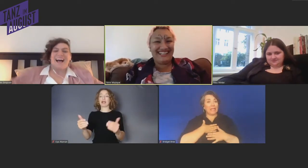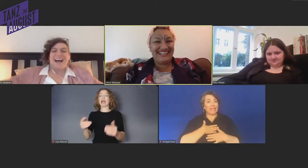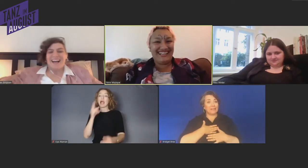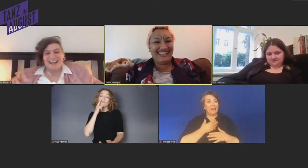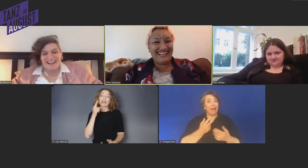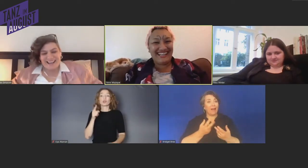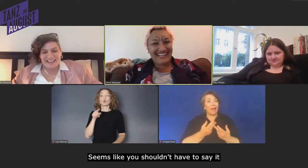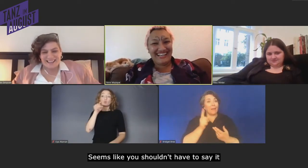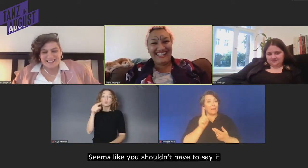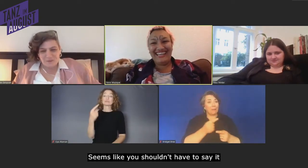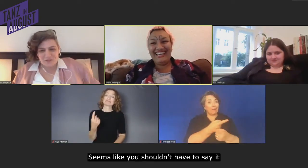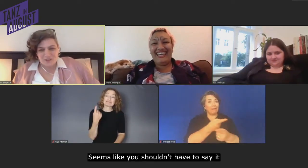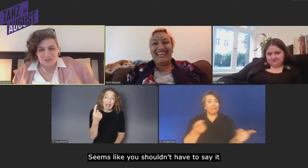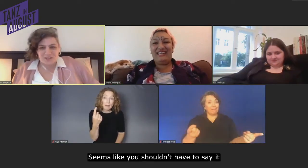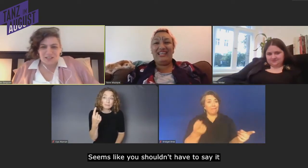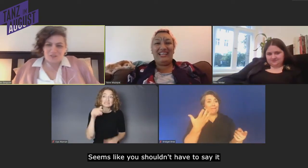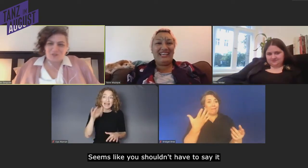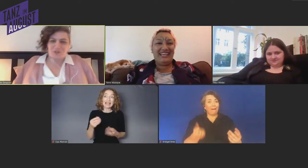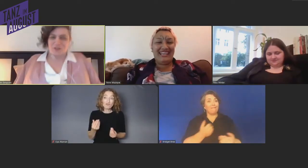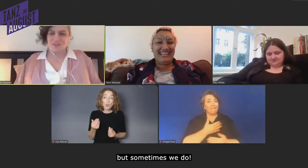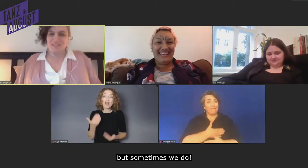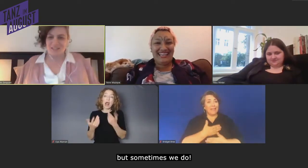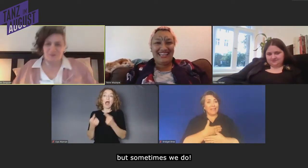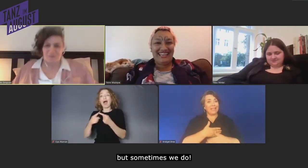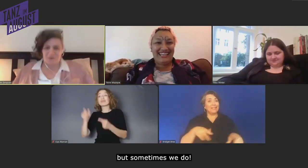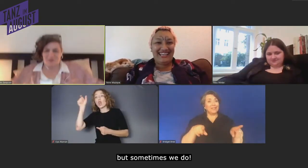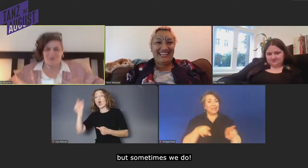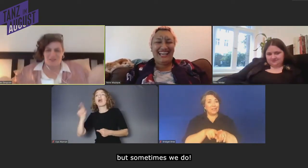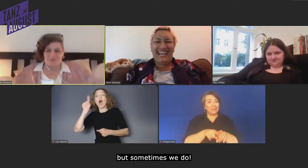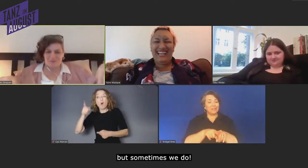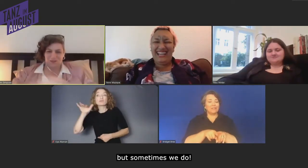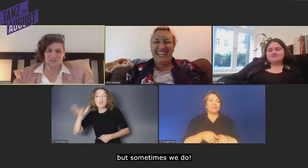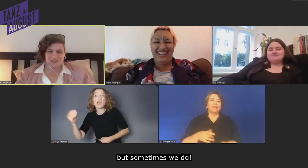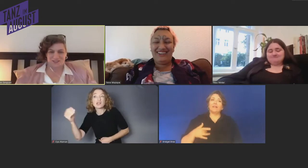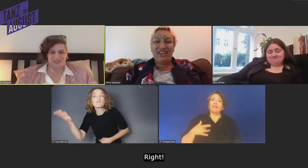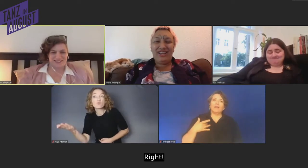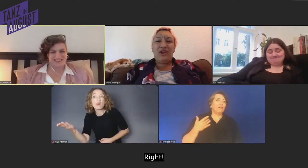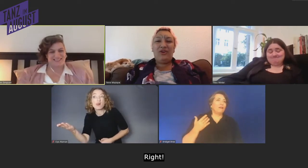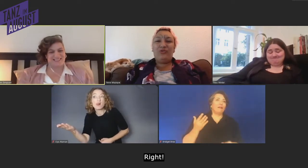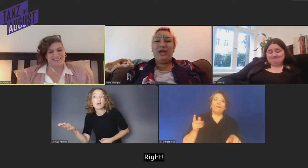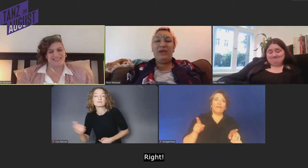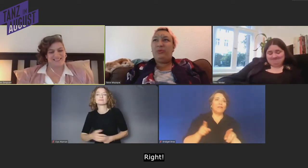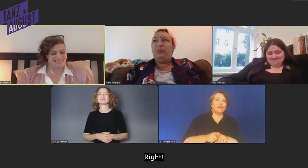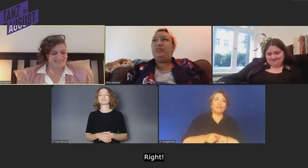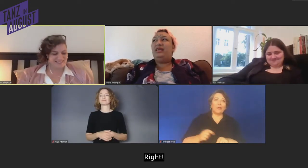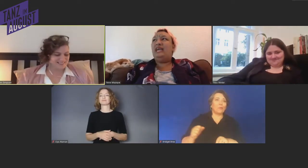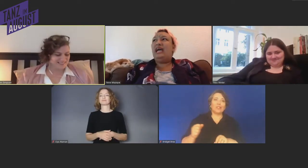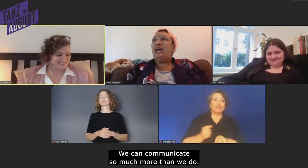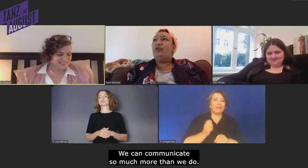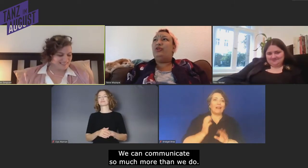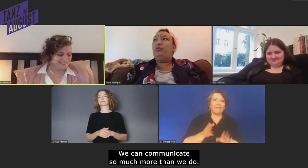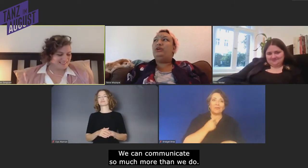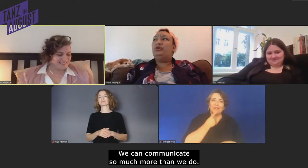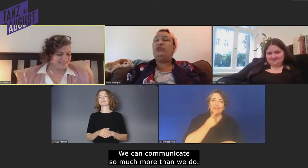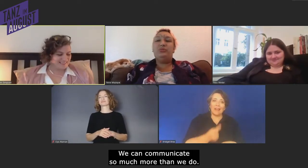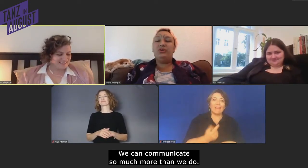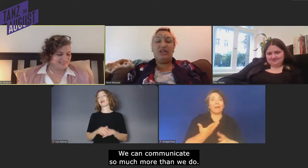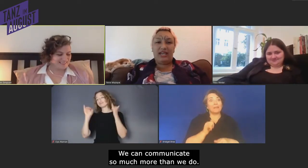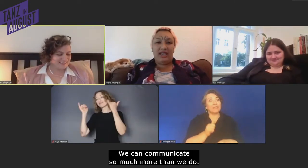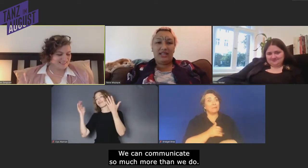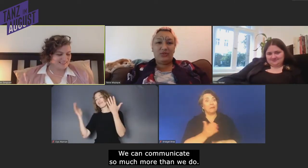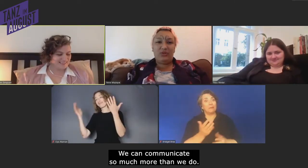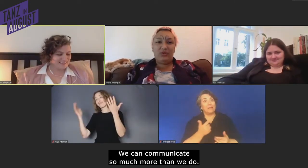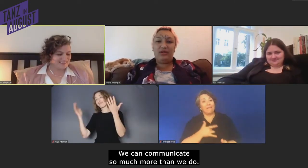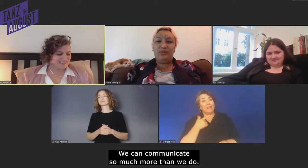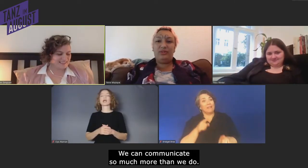Well, it seems like you shouldn't have to say it, but sometimes we do. Right, but that we could